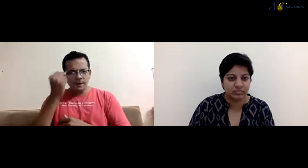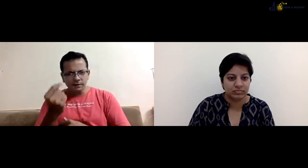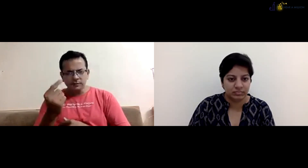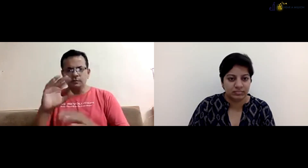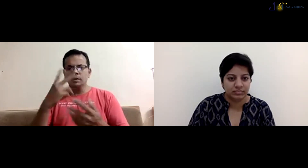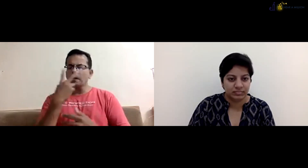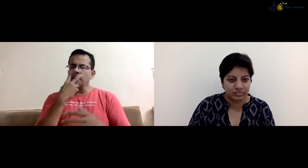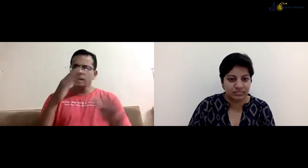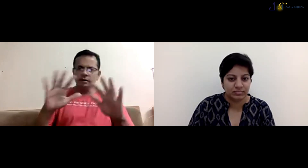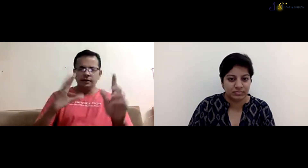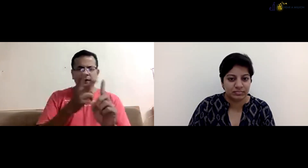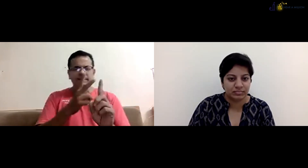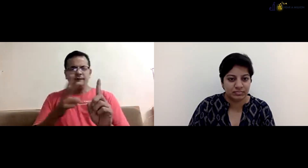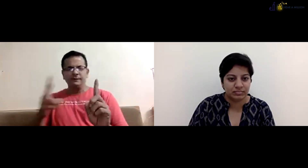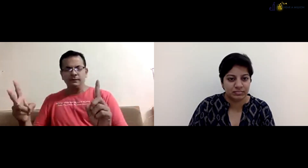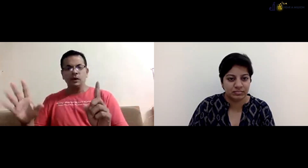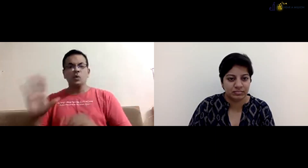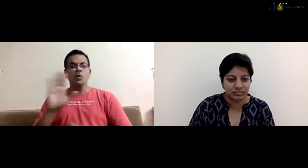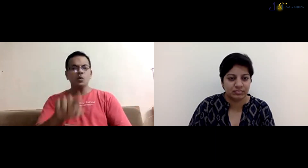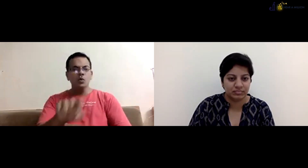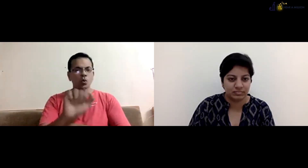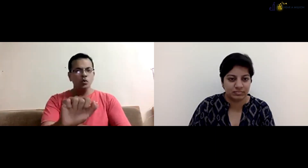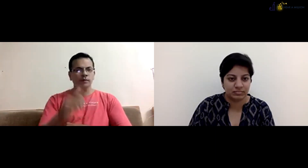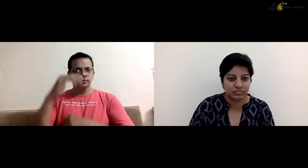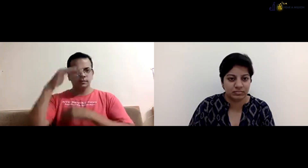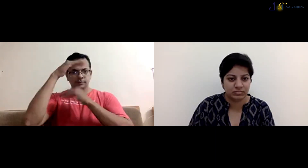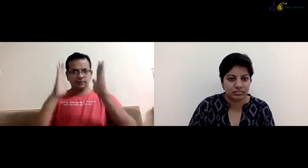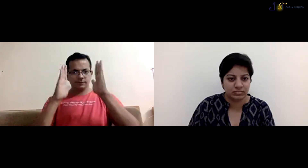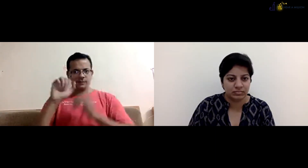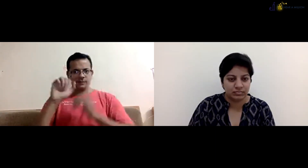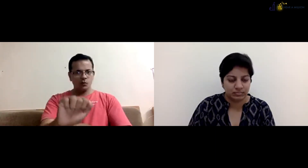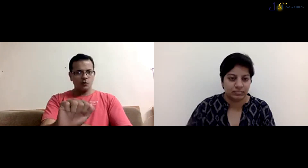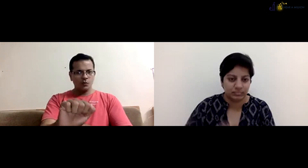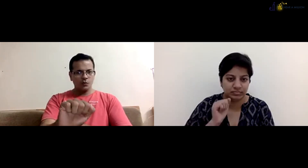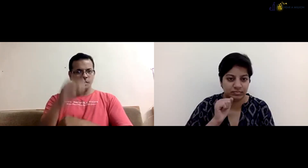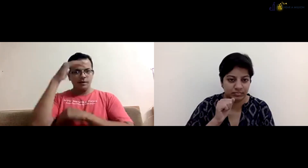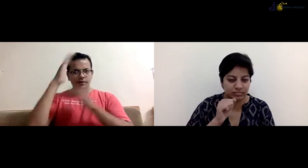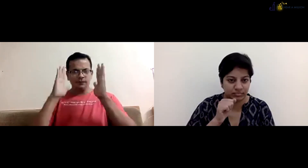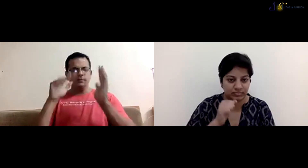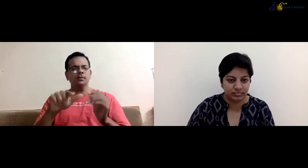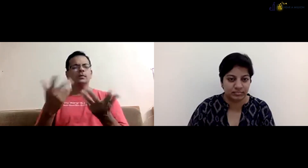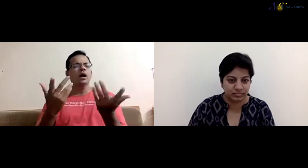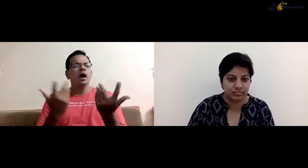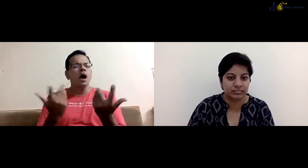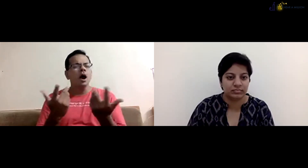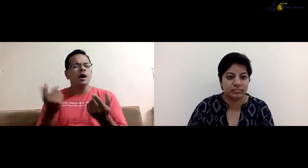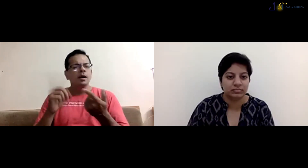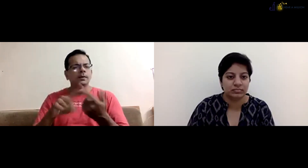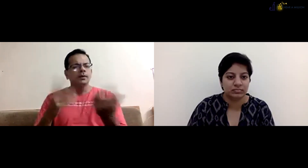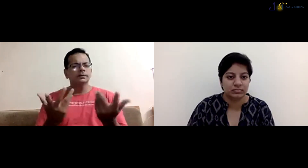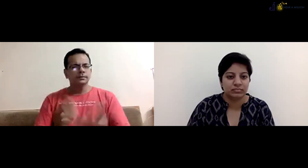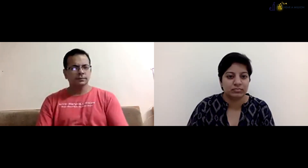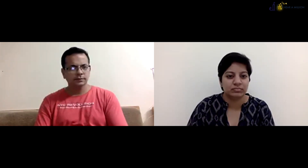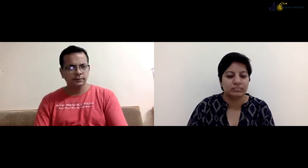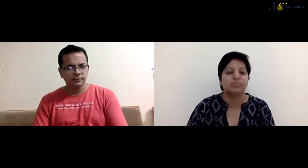the other disability, or maybe related to the intellectual disability